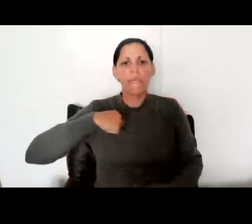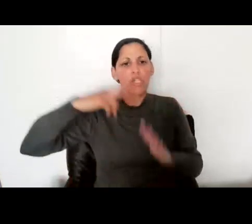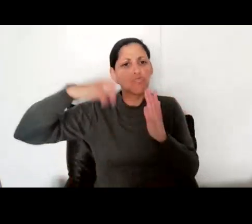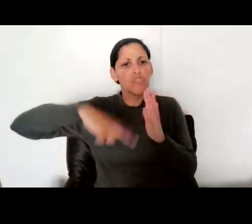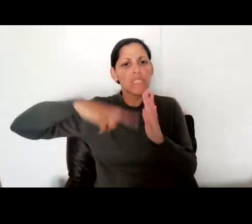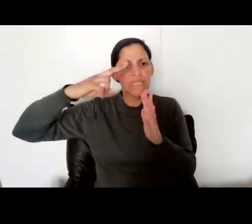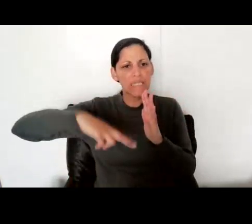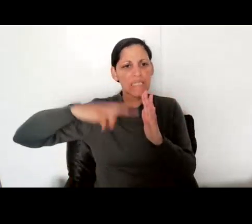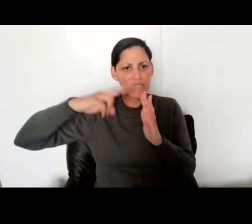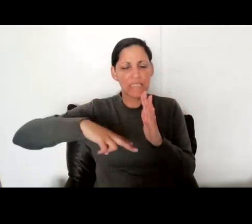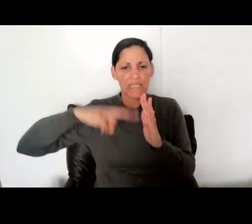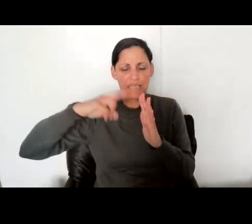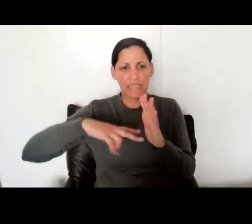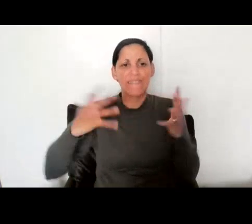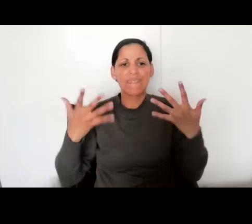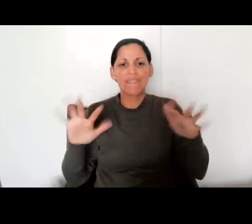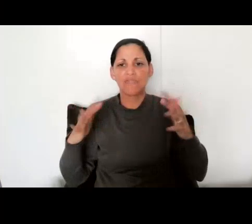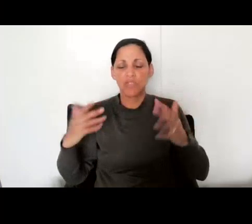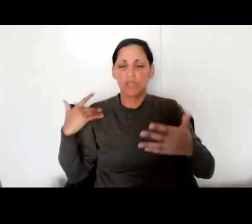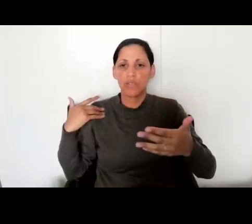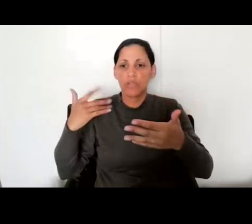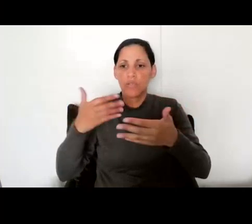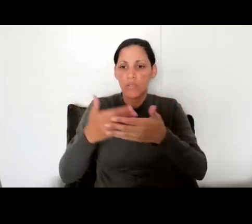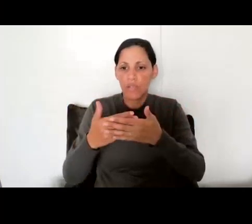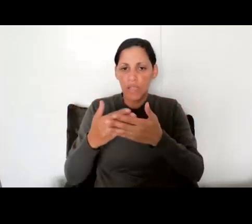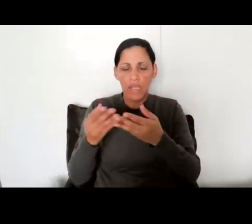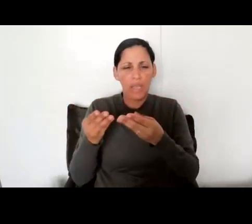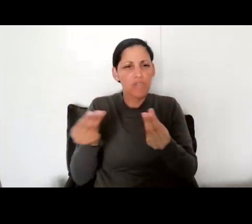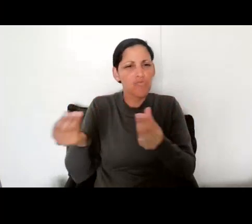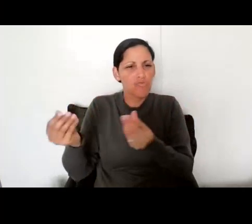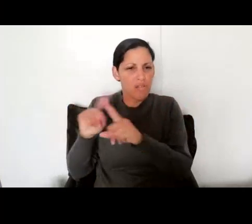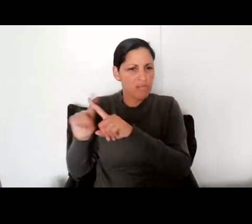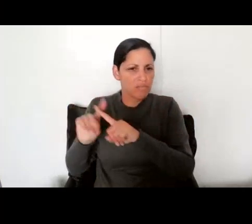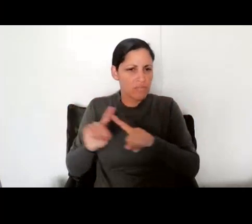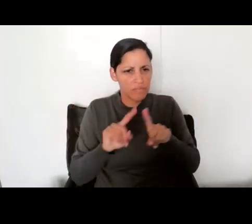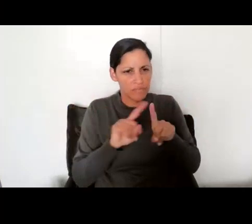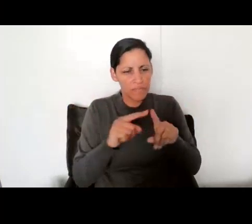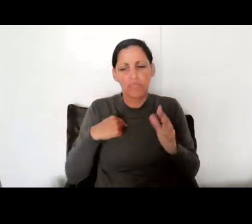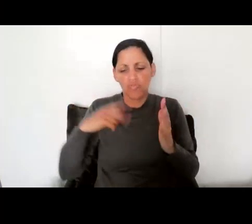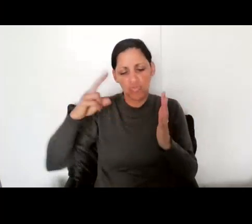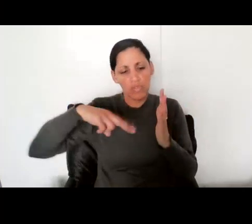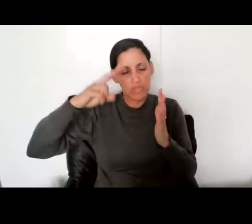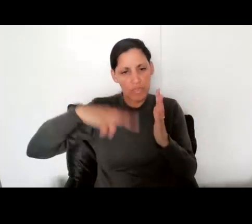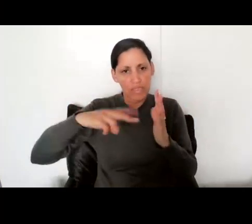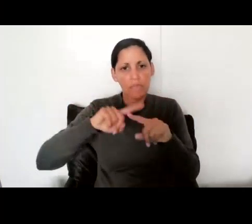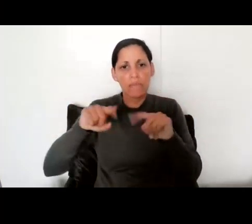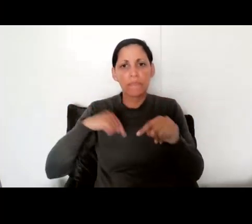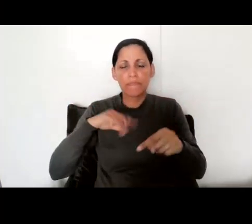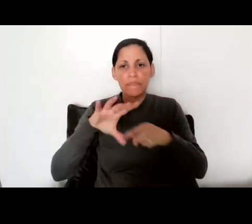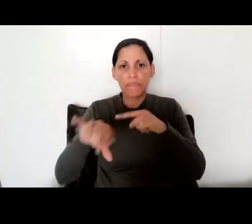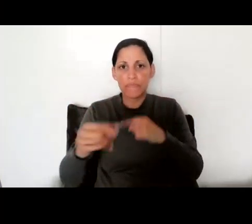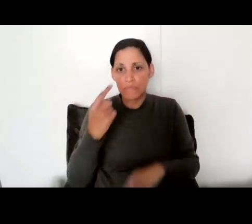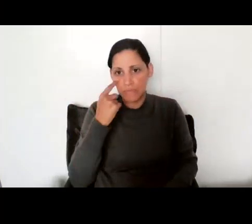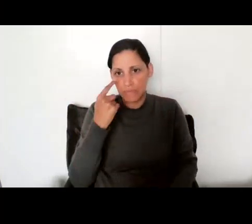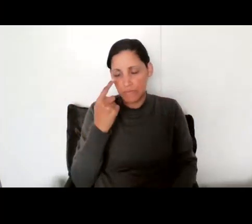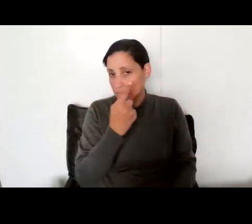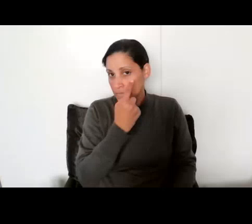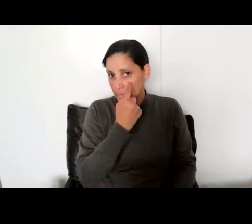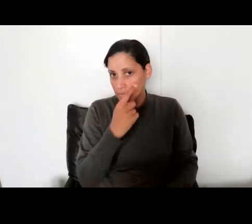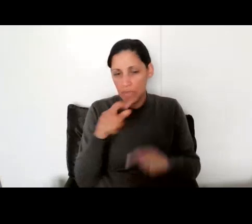the readings in the material, and what I really took from there is that visual impairment is quite